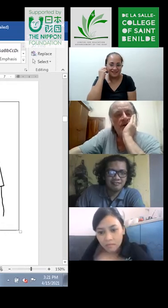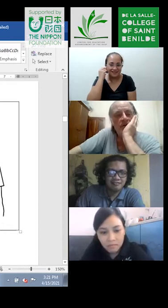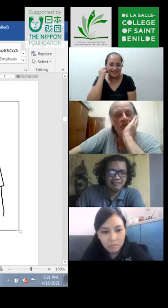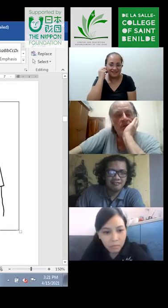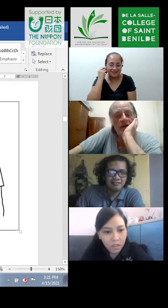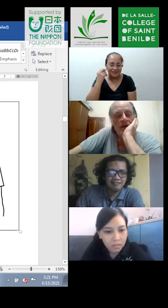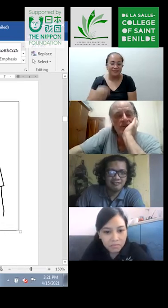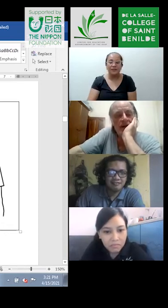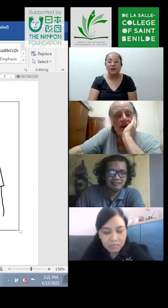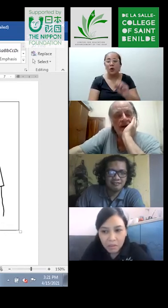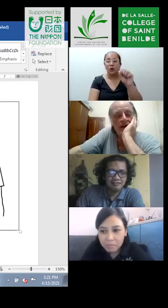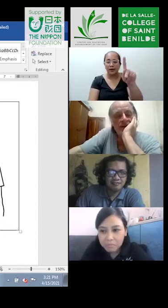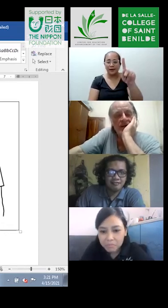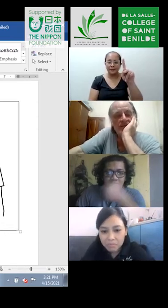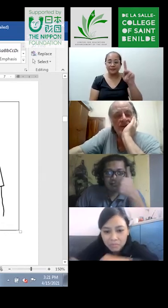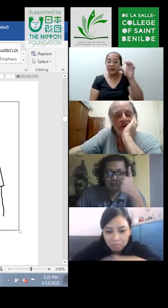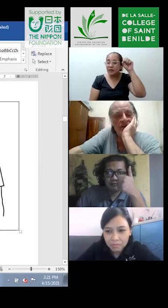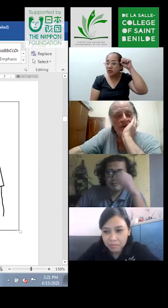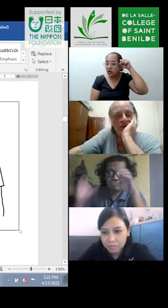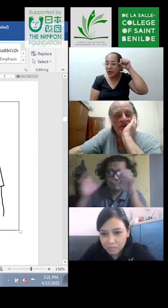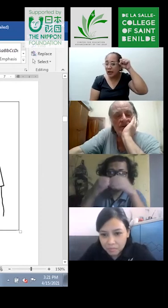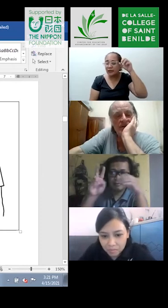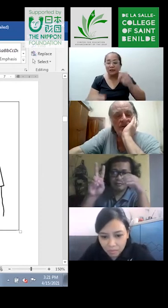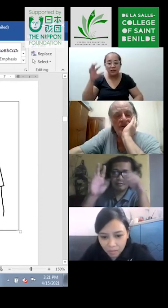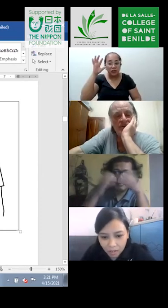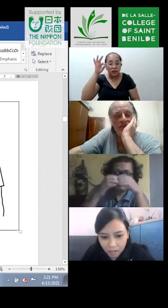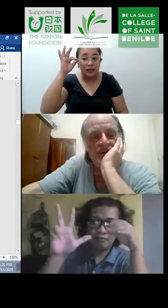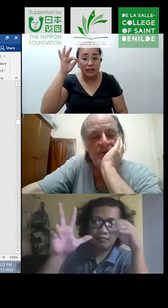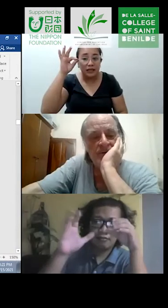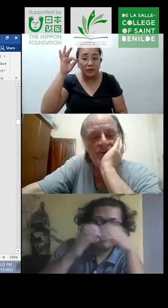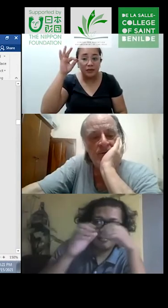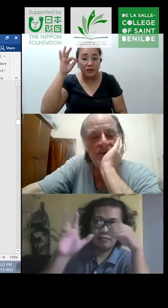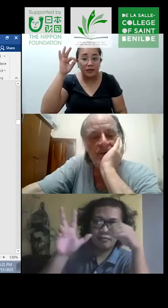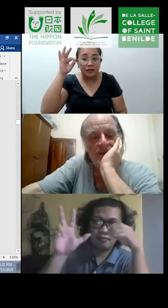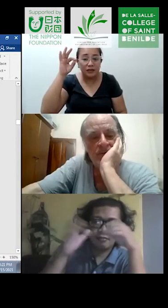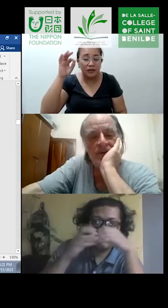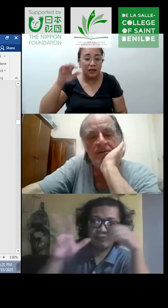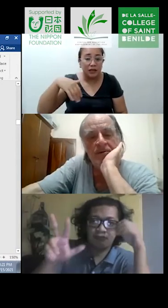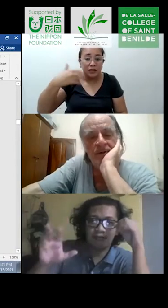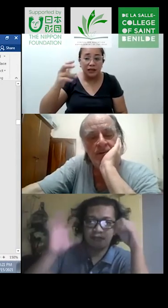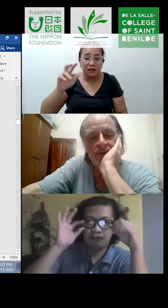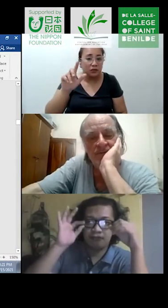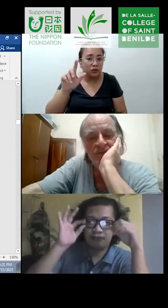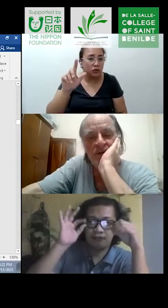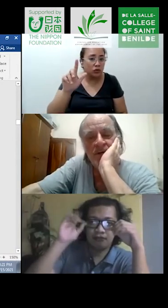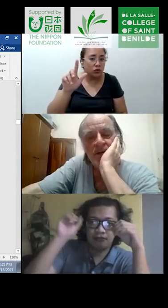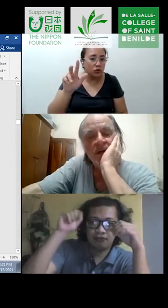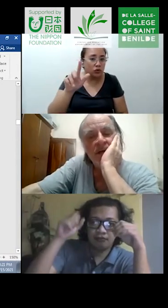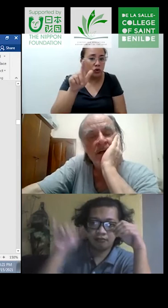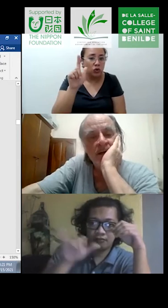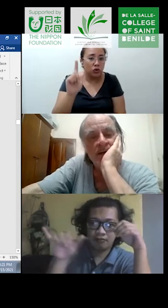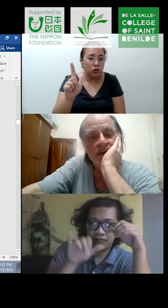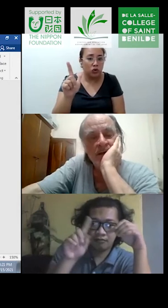Okay, so Shock and Jasmine, these next 3 pictures, 20, 23, and 24.